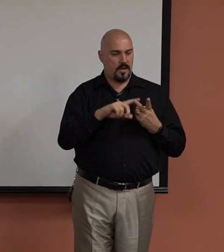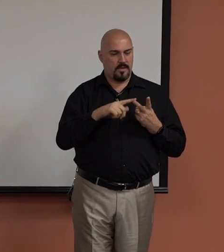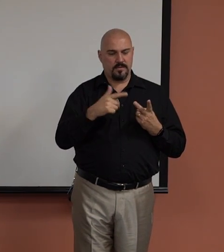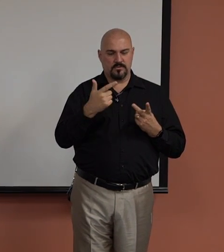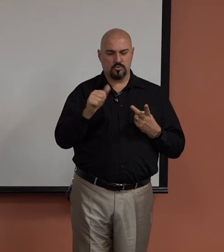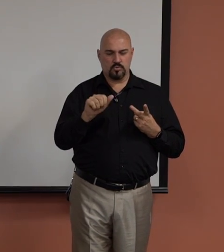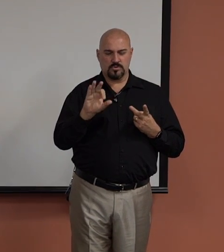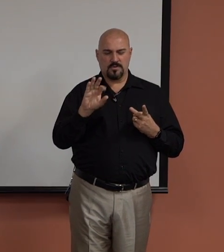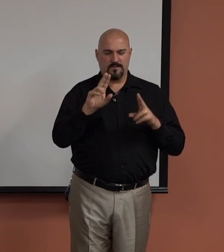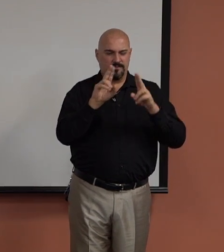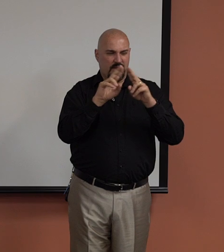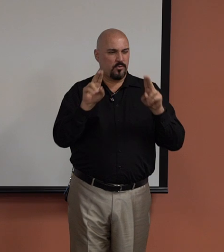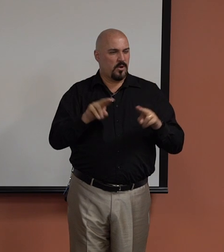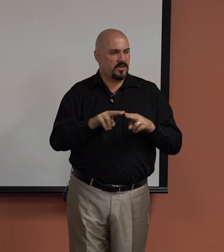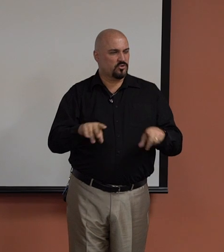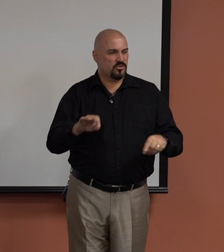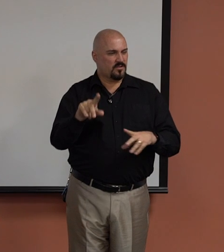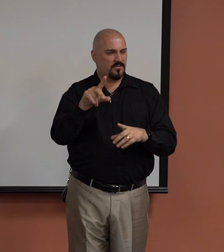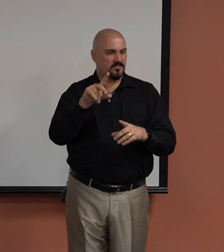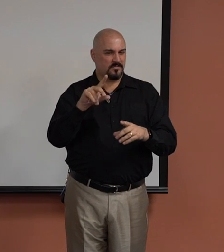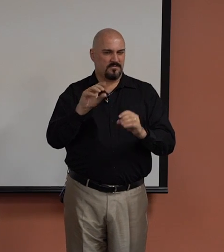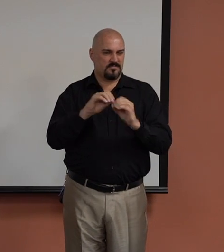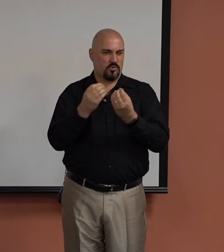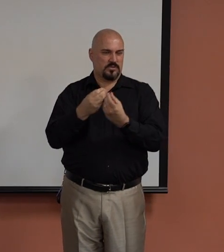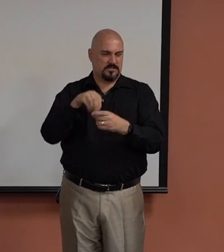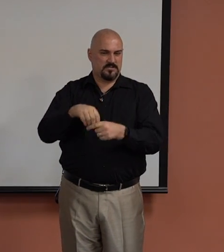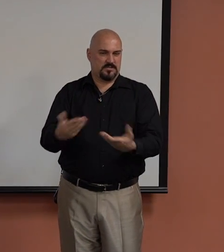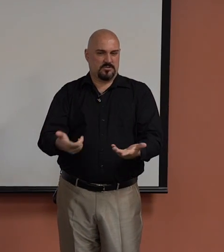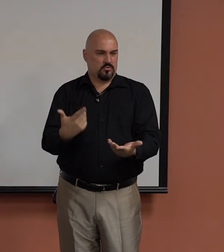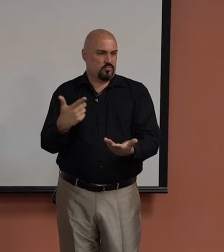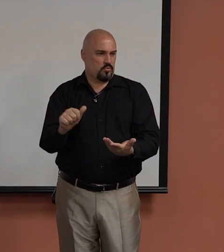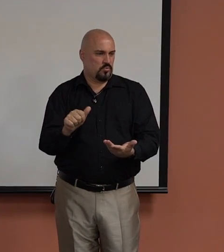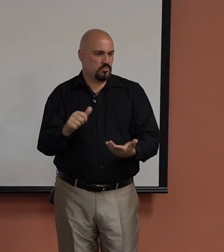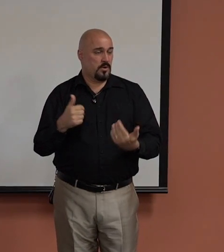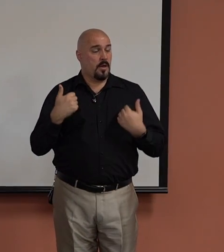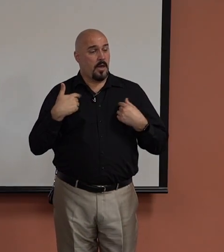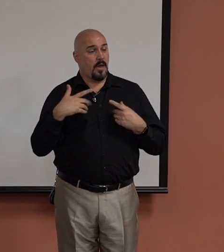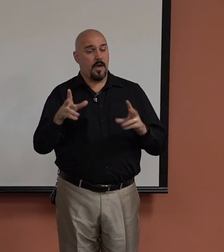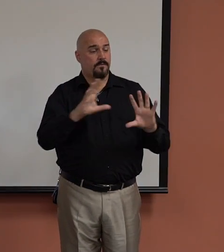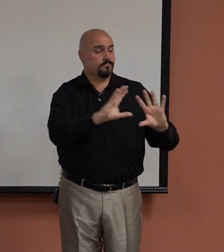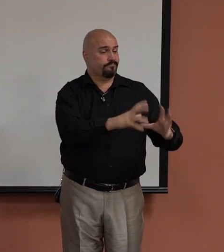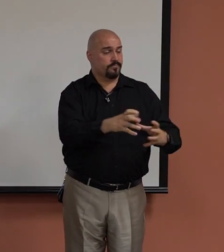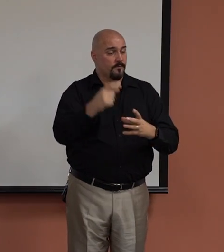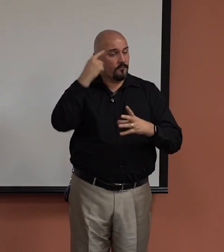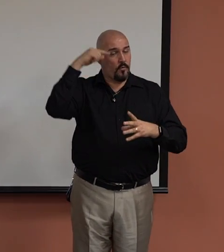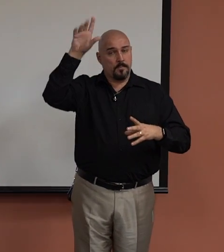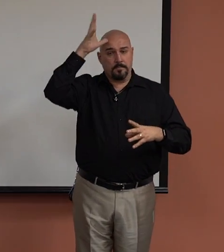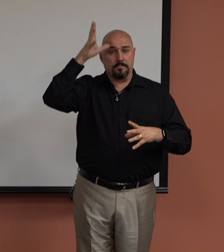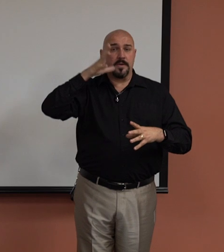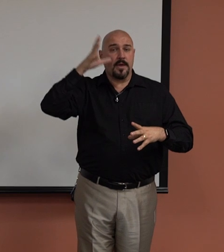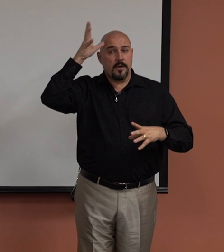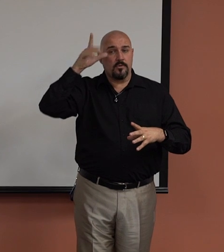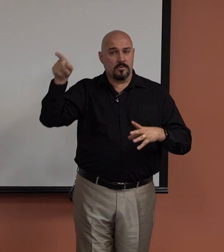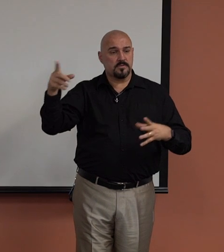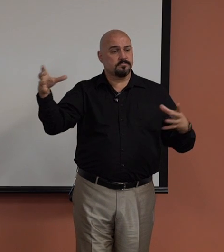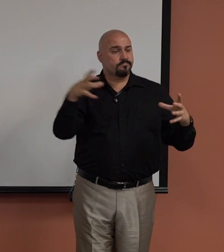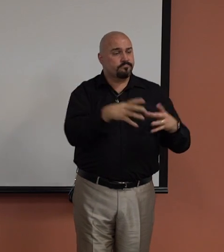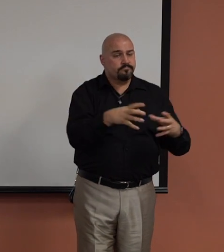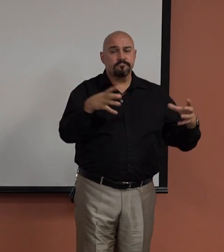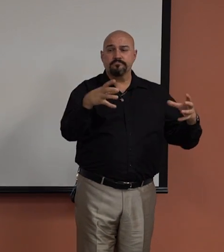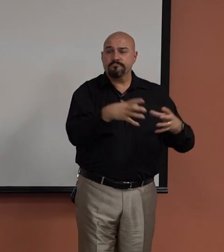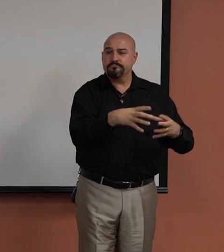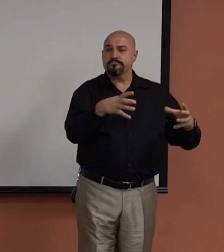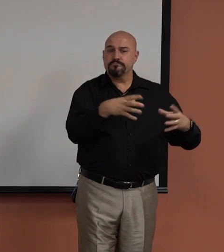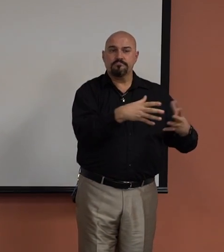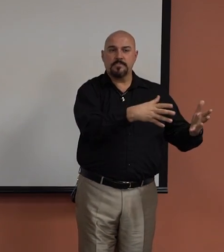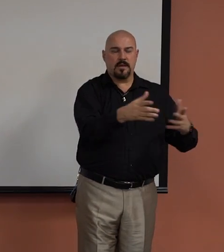parent groups, they have, you know, they have annual conferences. The one for the Georgia Council for the Blind is